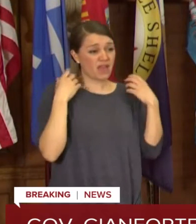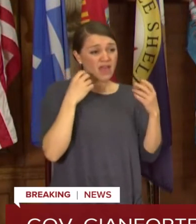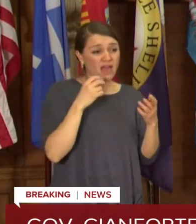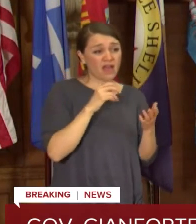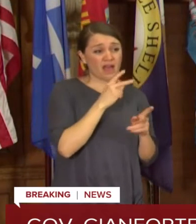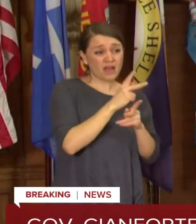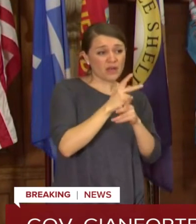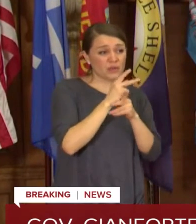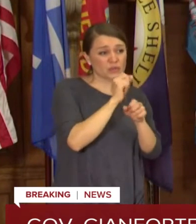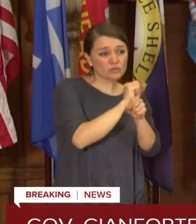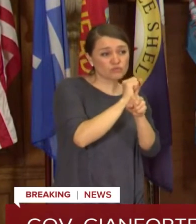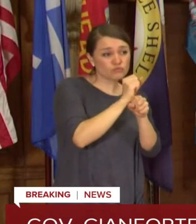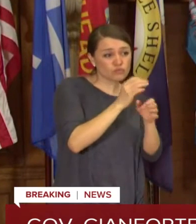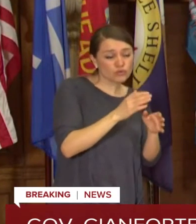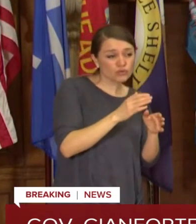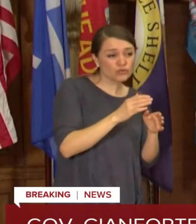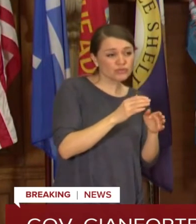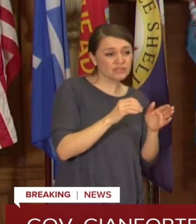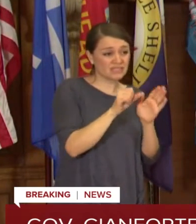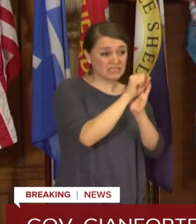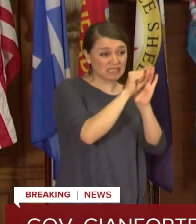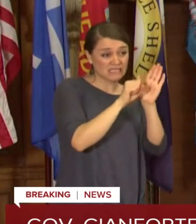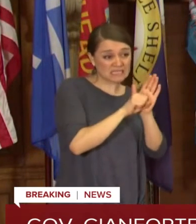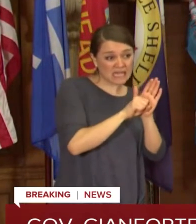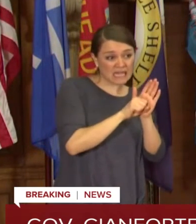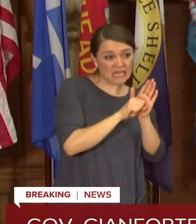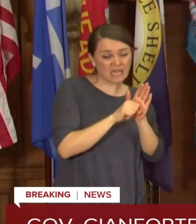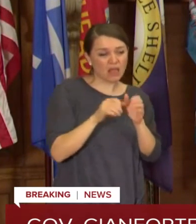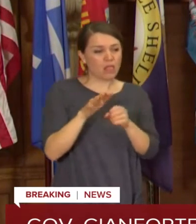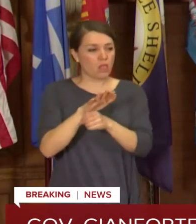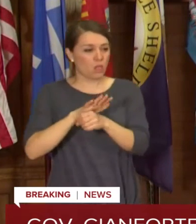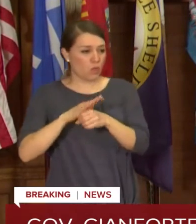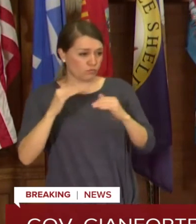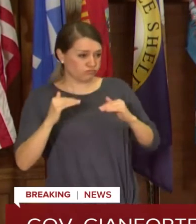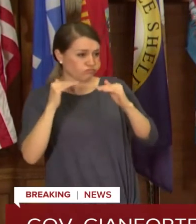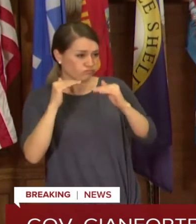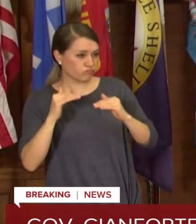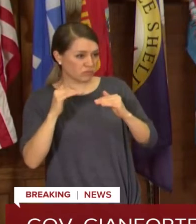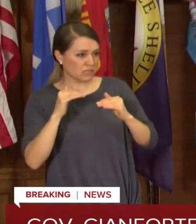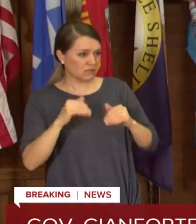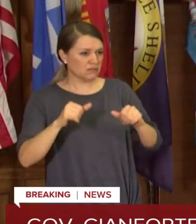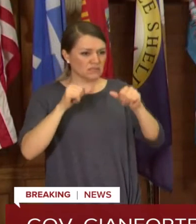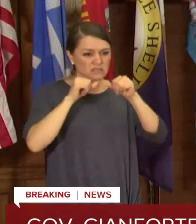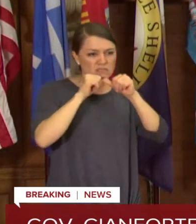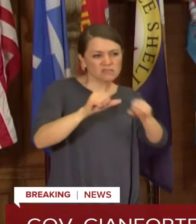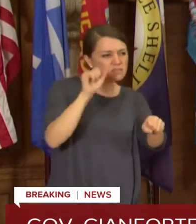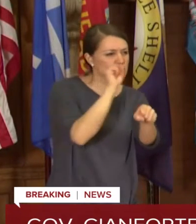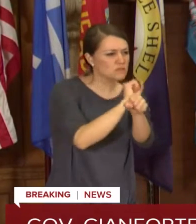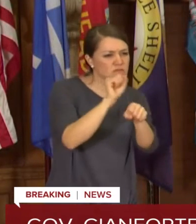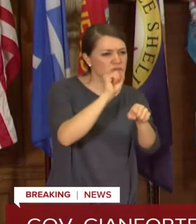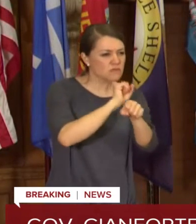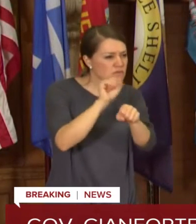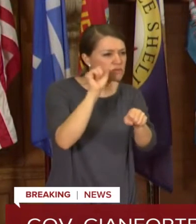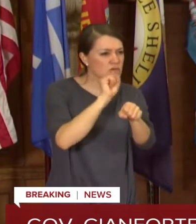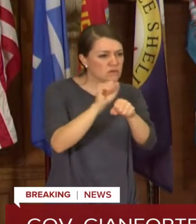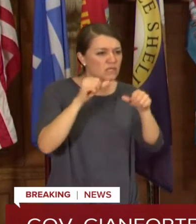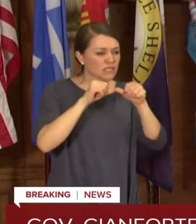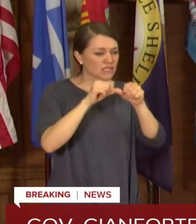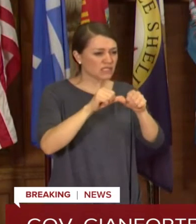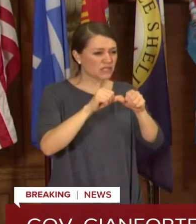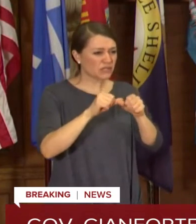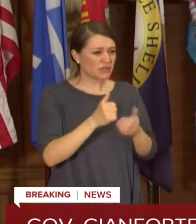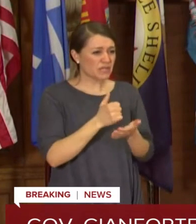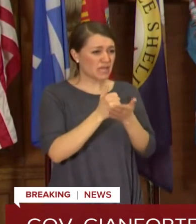medical workers at the state and at the local level have been in the trenches to keep Montanans healthy. You may